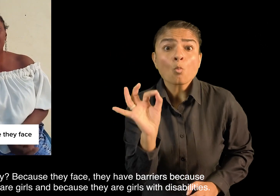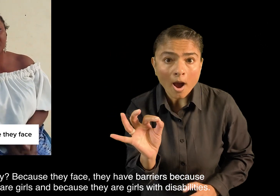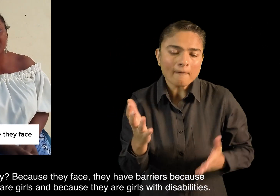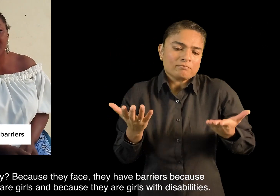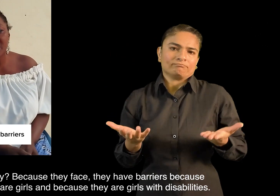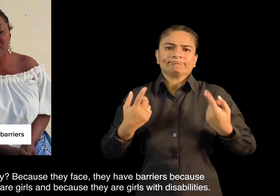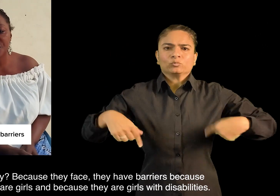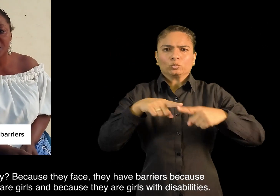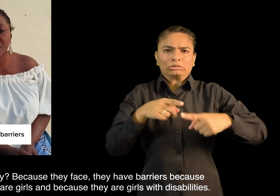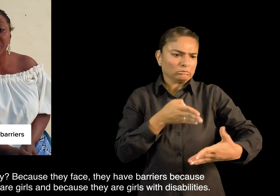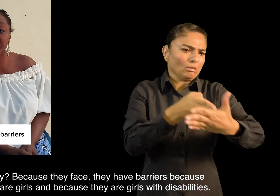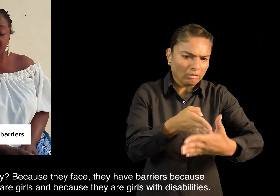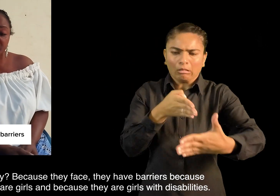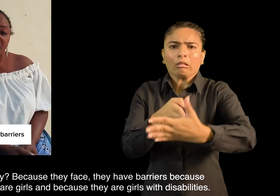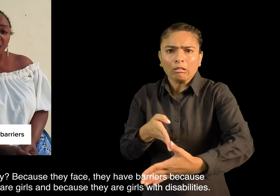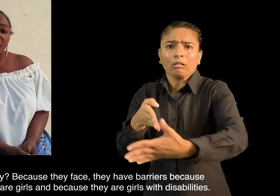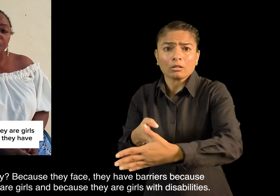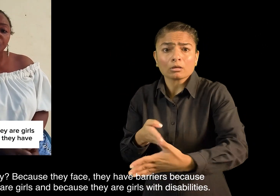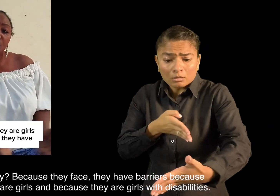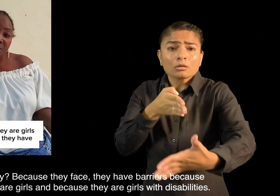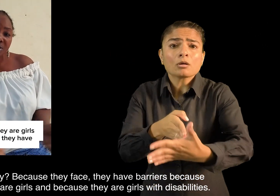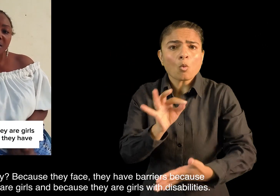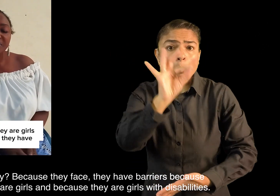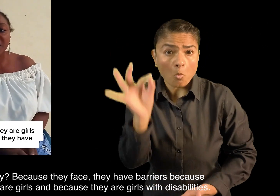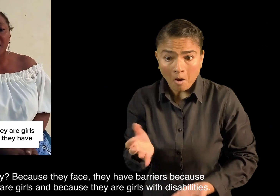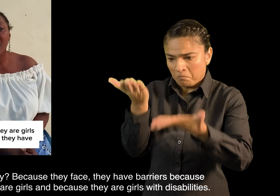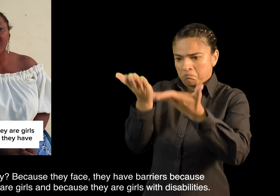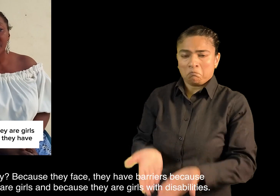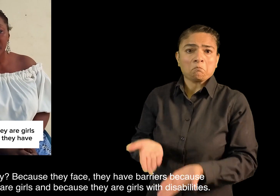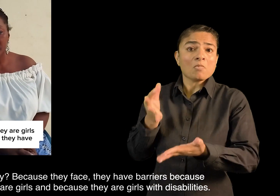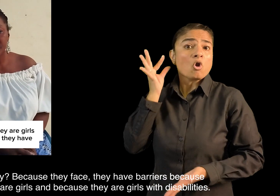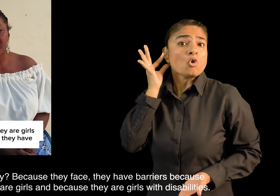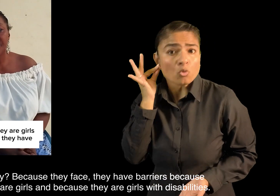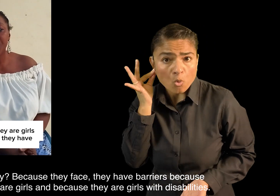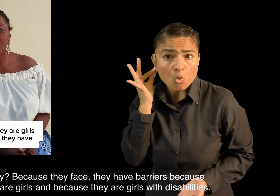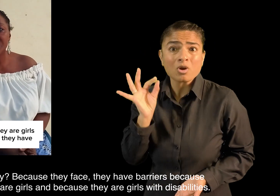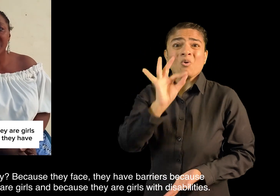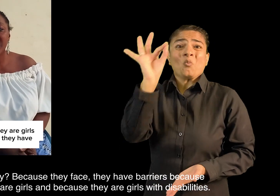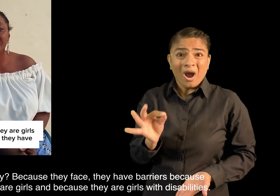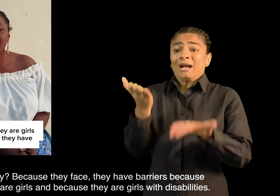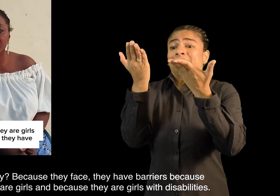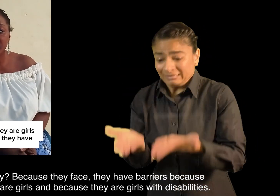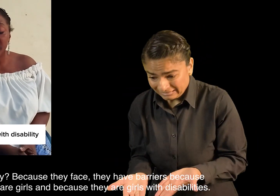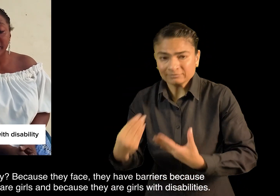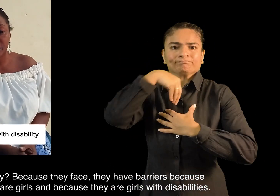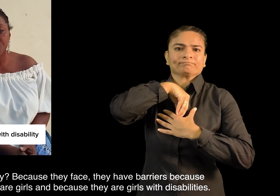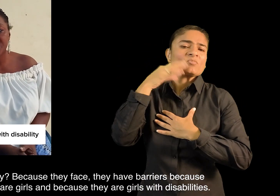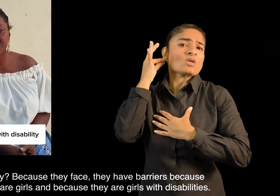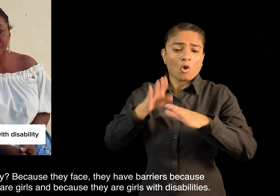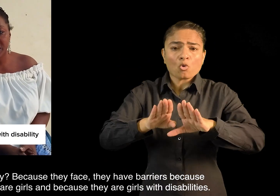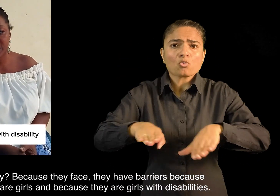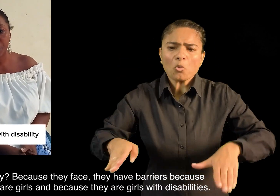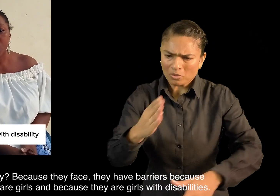Because they have barriers because they are girls, and because they are girls